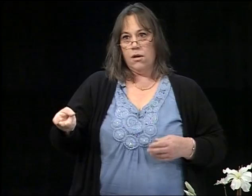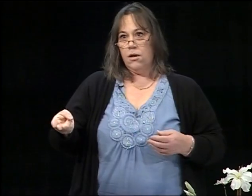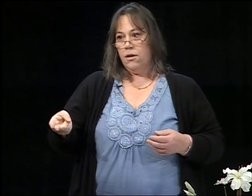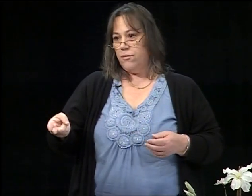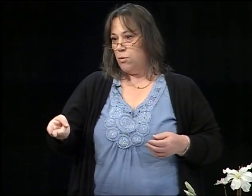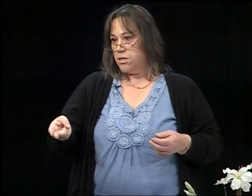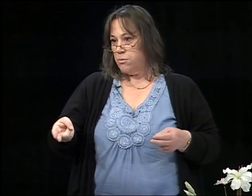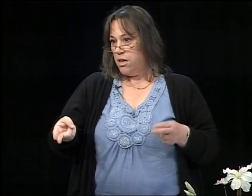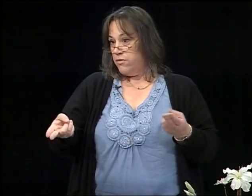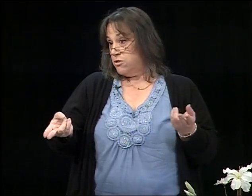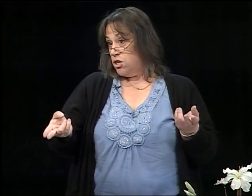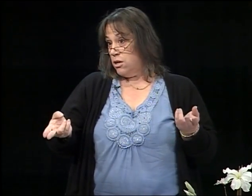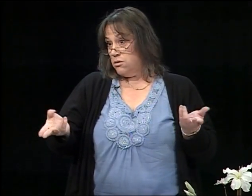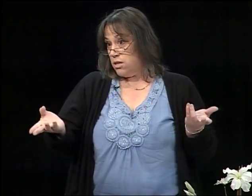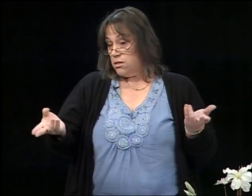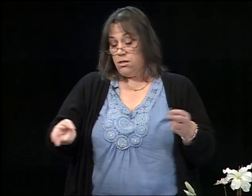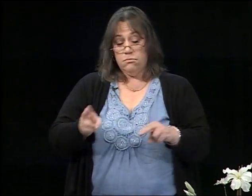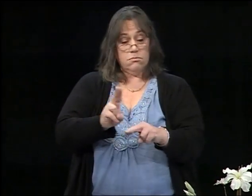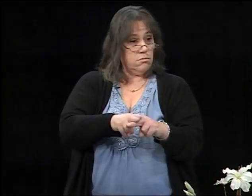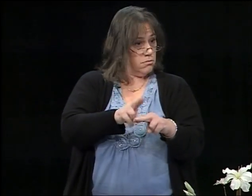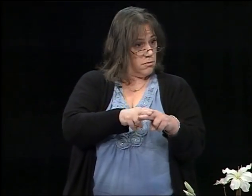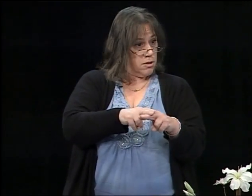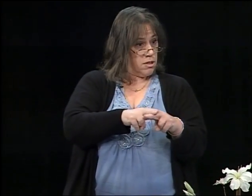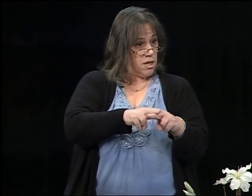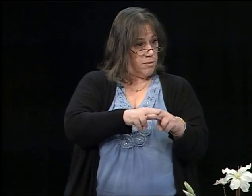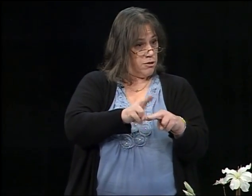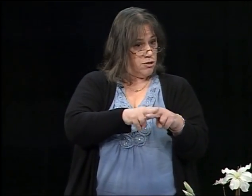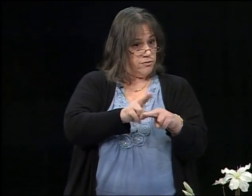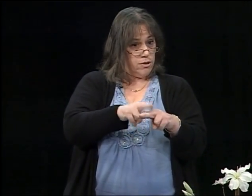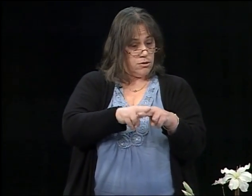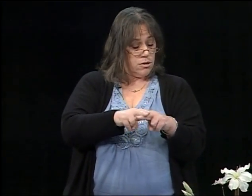If you want someone to have a chair, take a seat. Is this tapping your two fingers together?